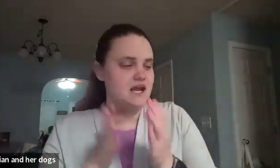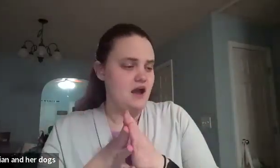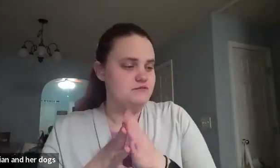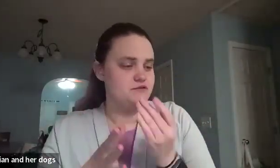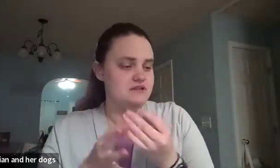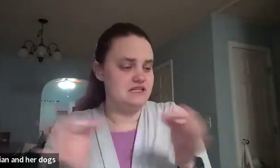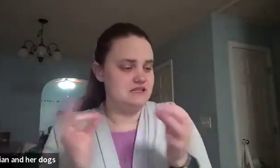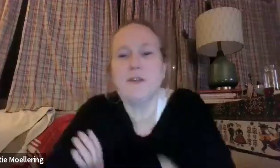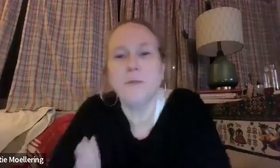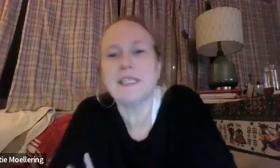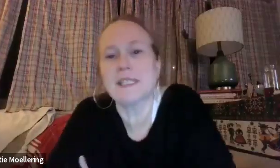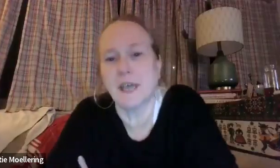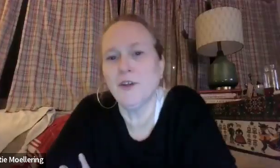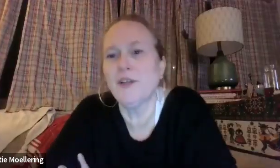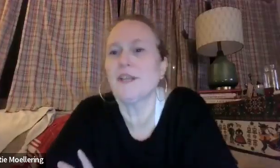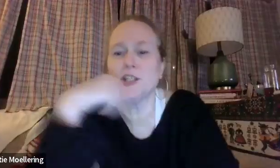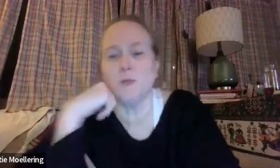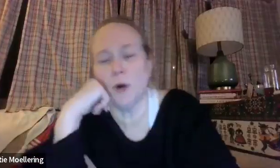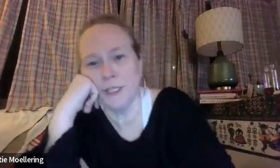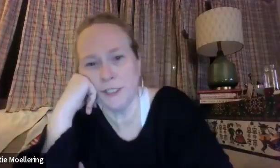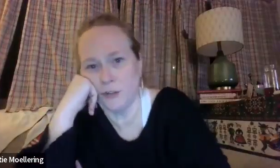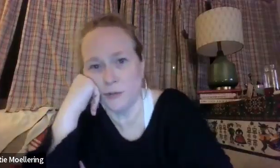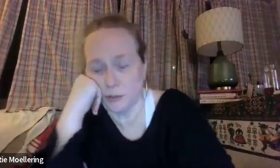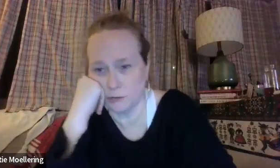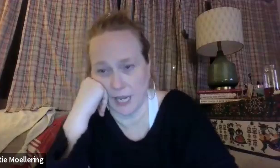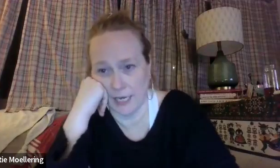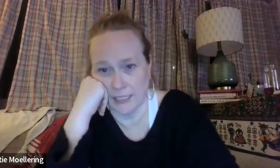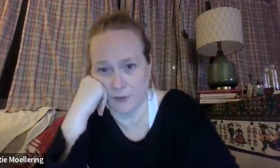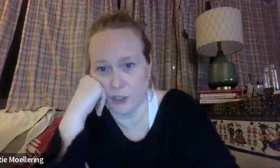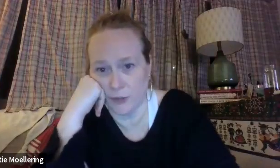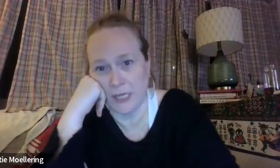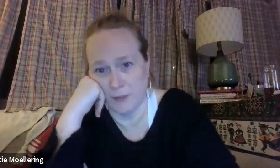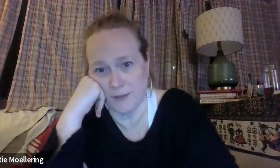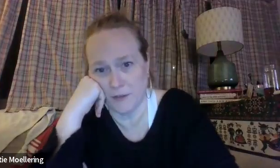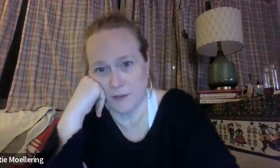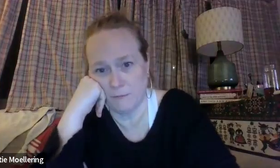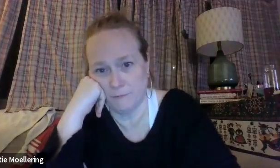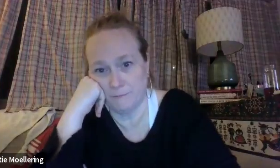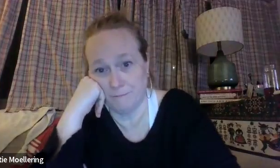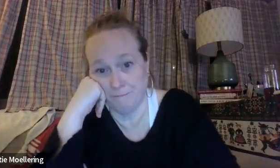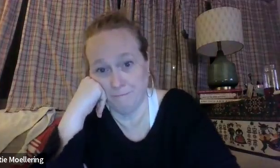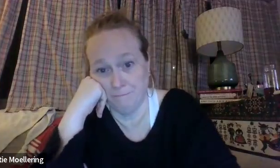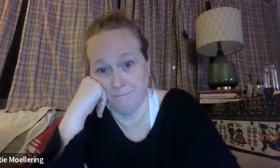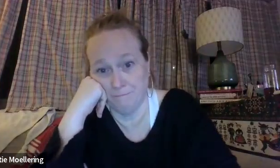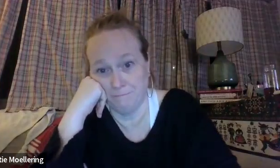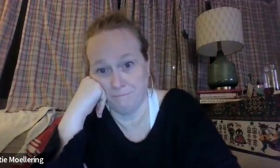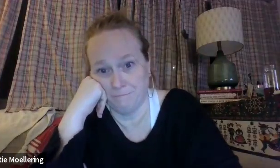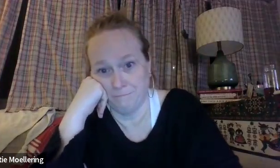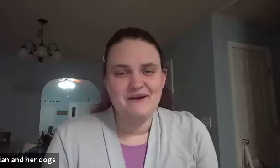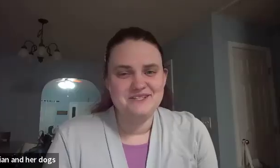I have before the Wait, sentence. what if we discovered that you only knew cute signs for cute animals? Hmm? Oh, that